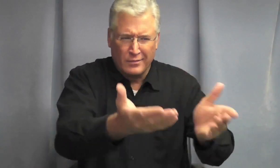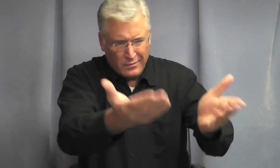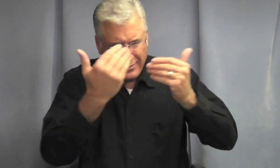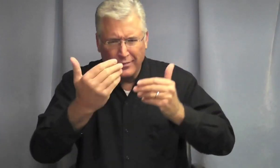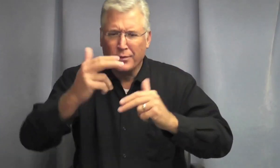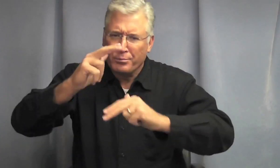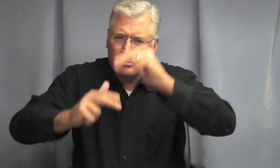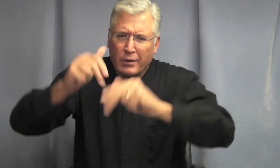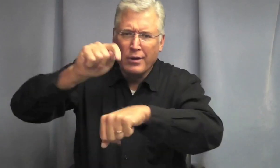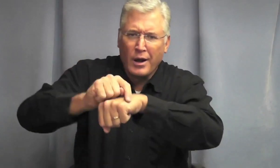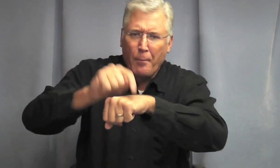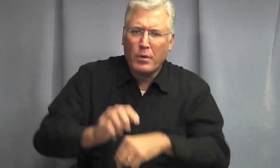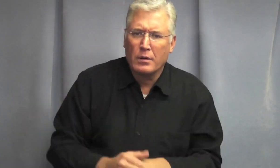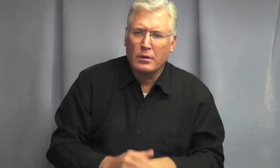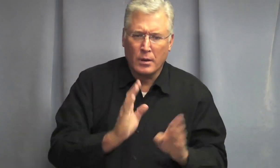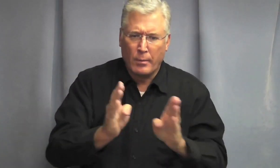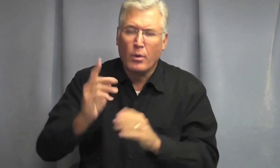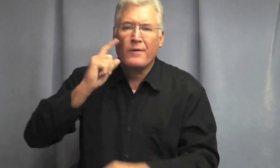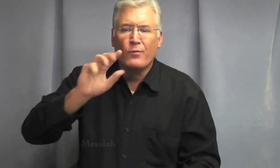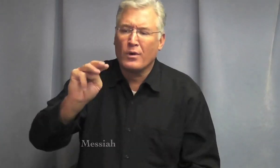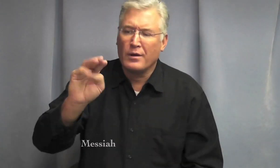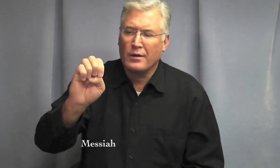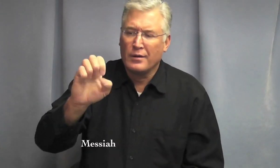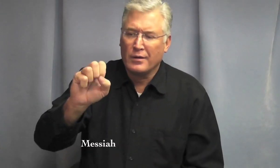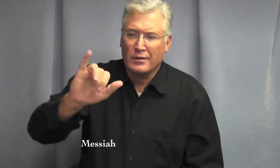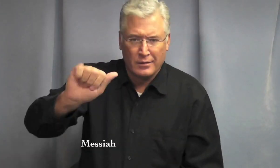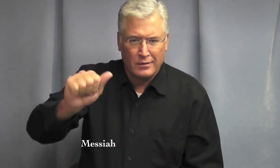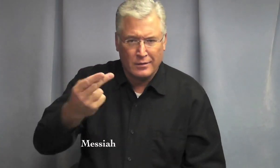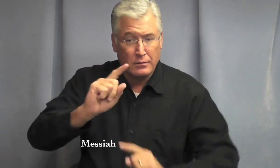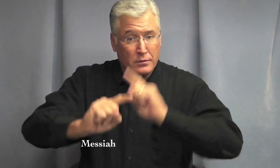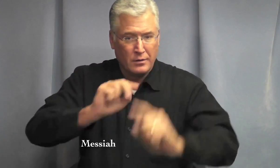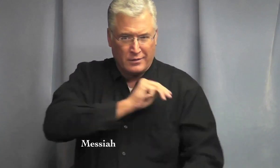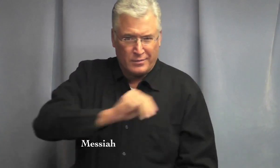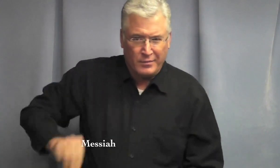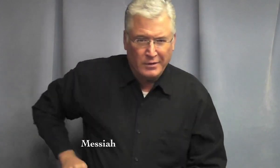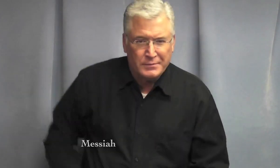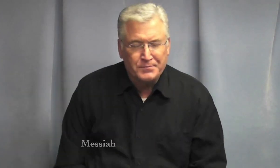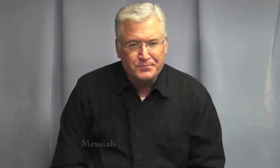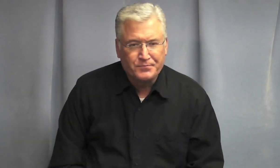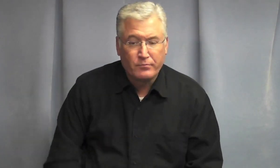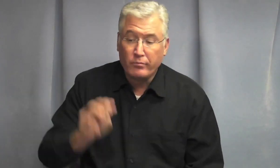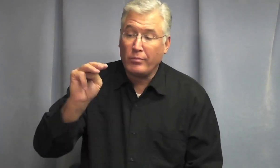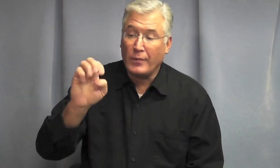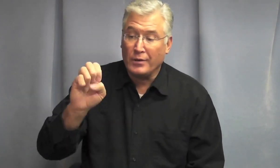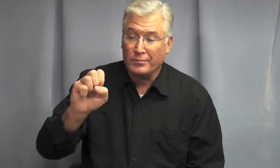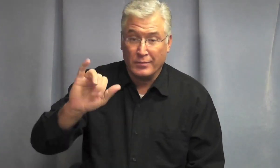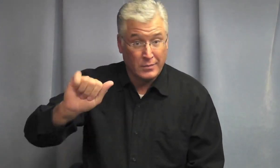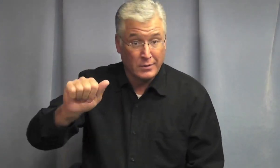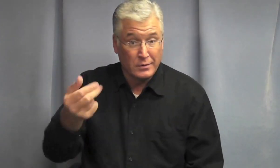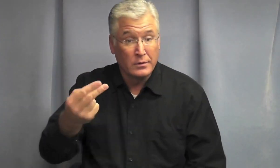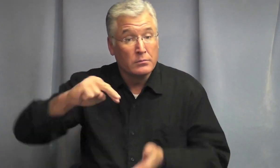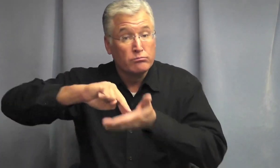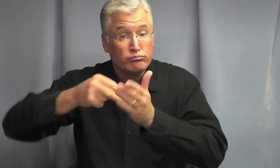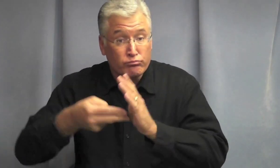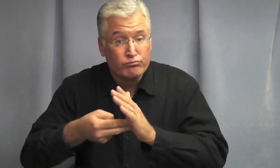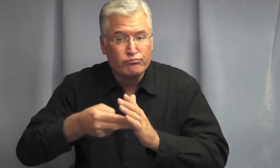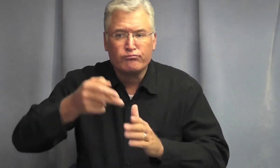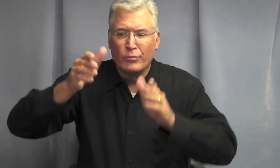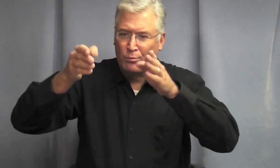to encourage the people to come and to build the temple and to prepare them to come for the Messiah, the coming Messiah. The